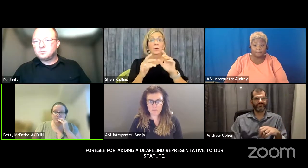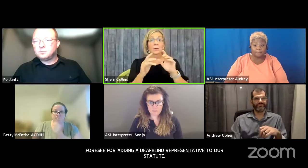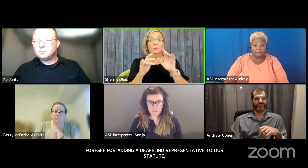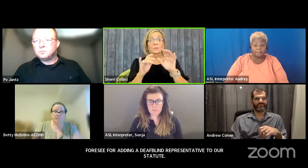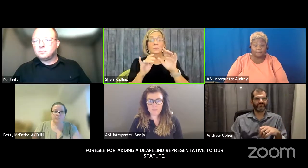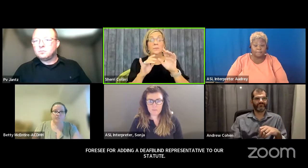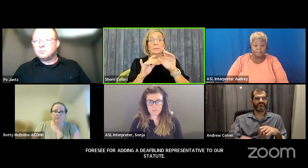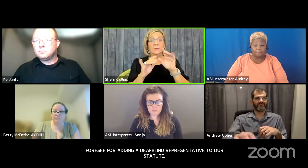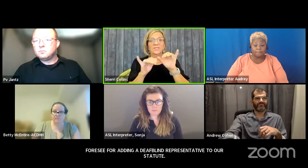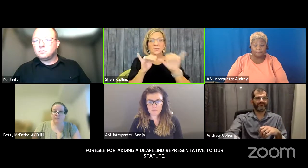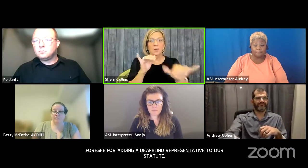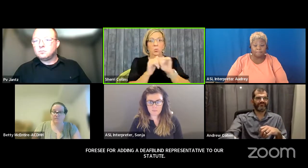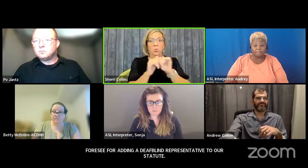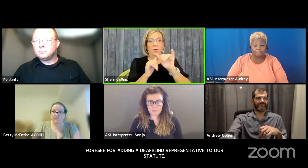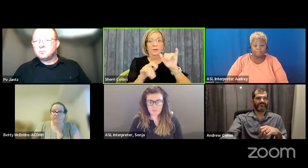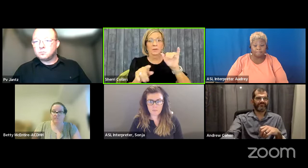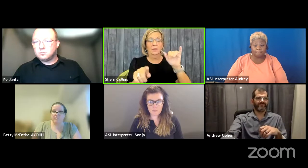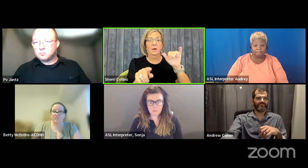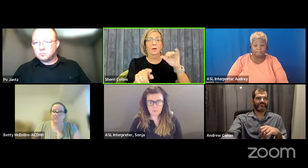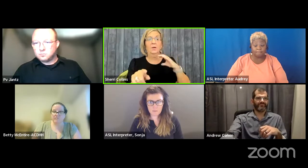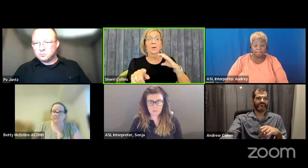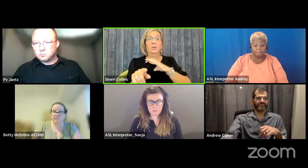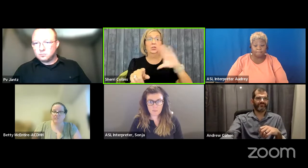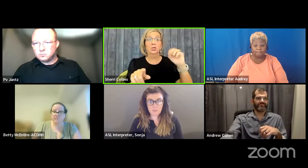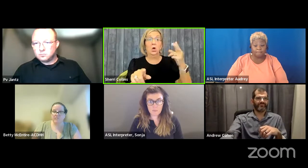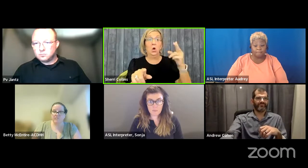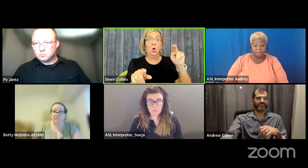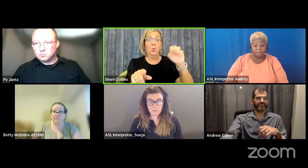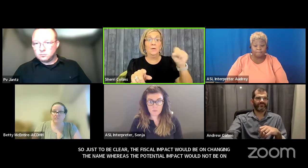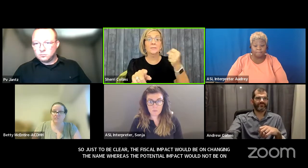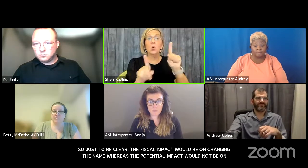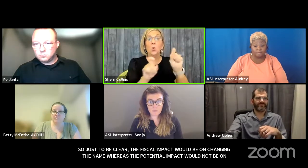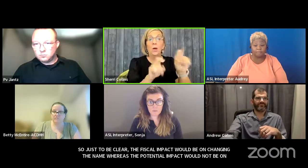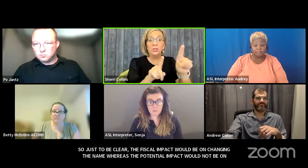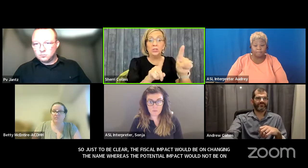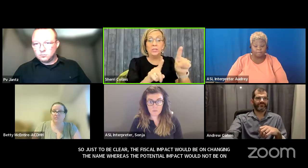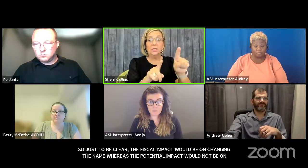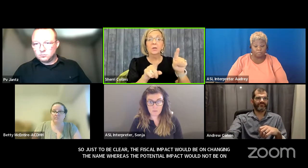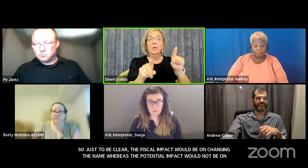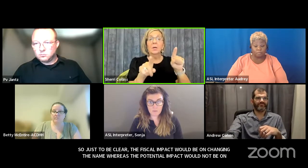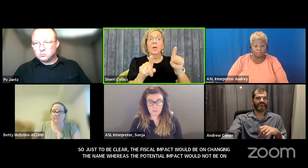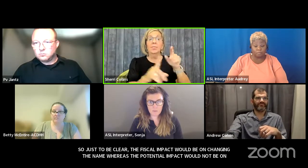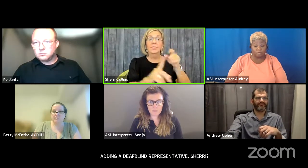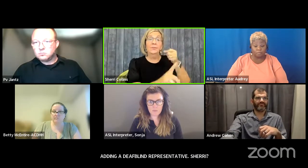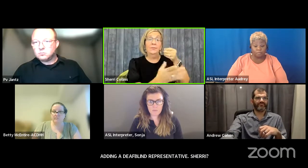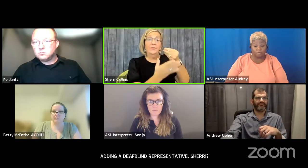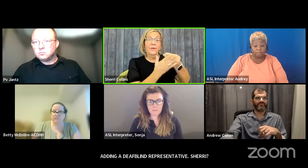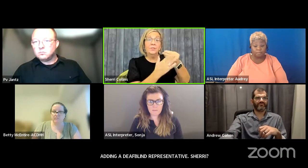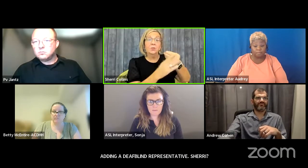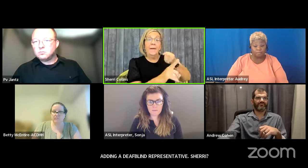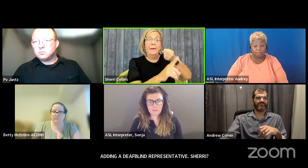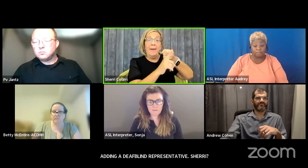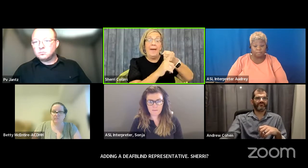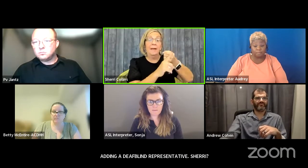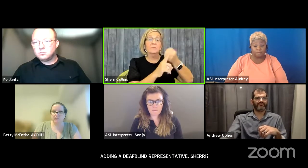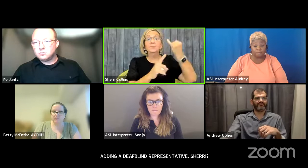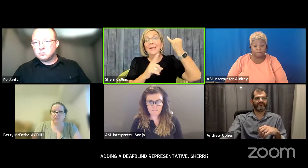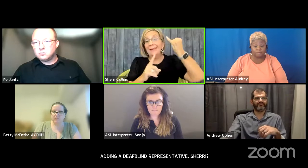I want to stick with Commissioner Cohen's question, the